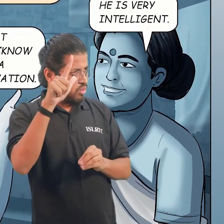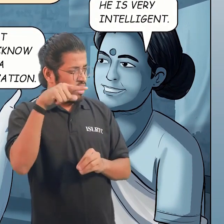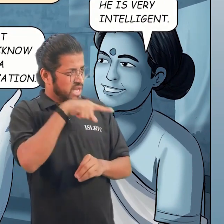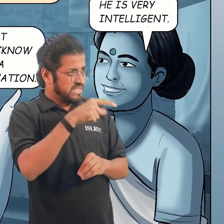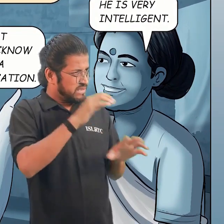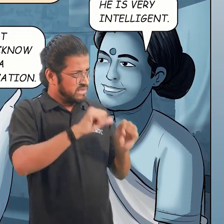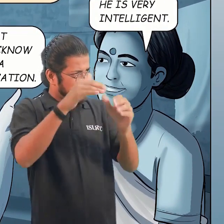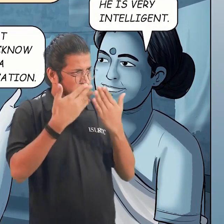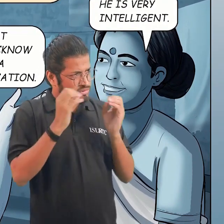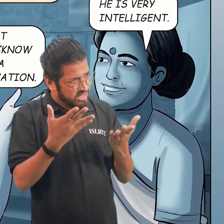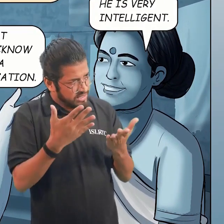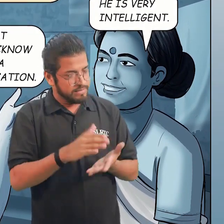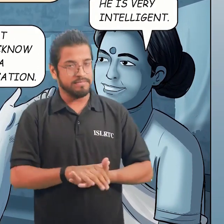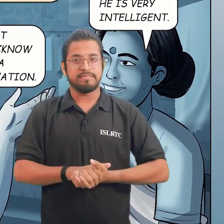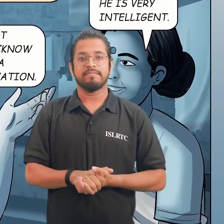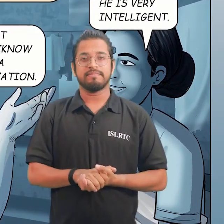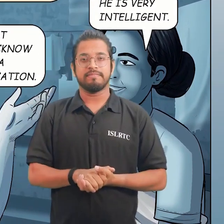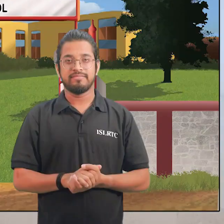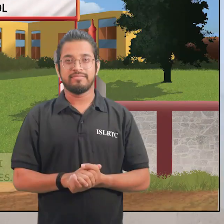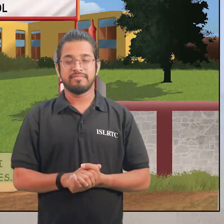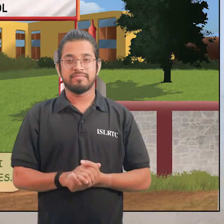to get him a better education.